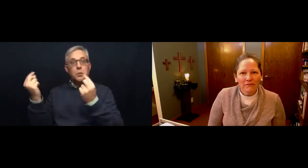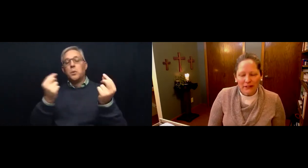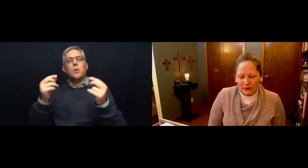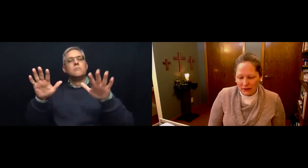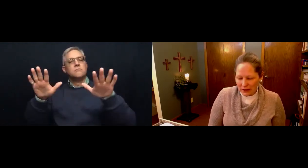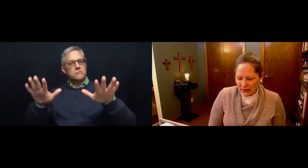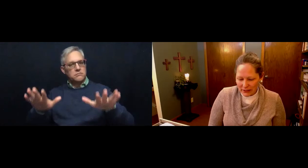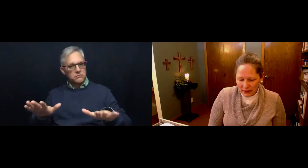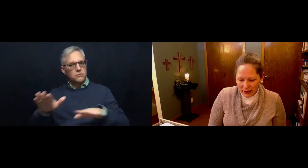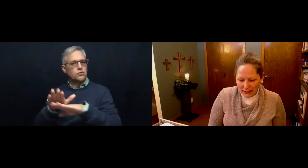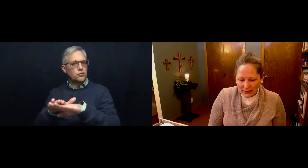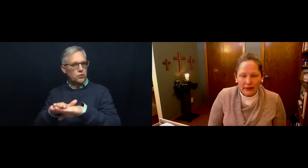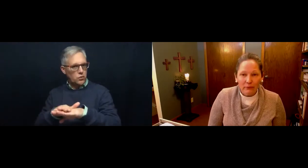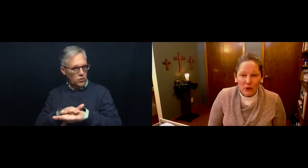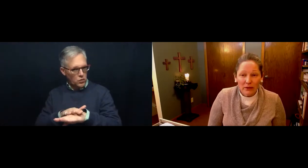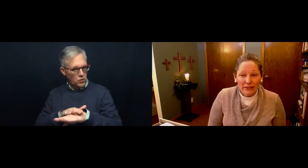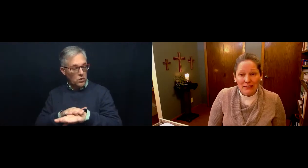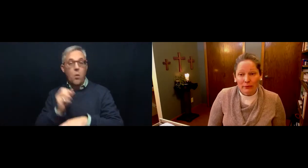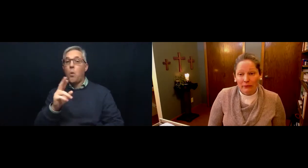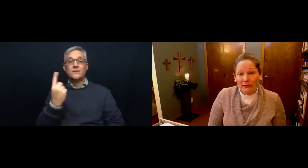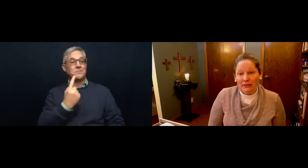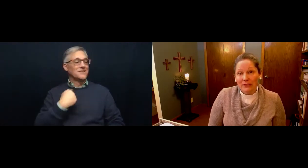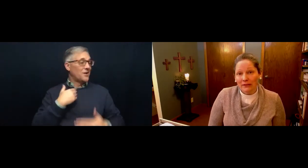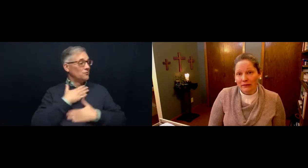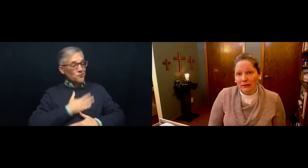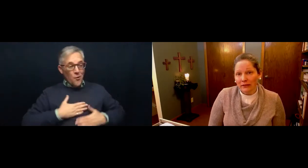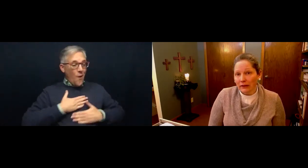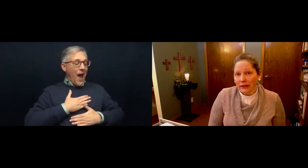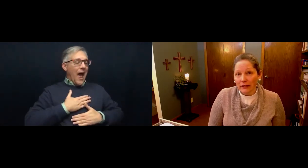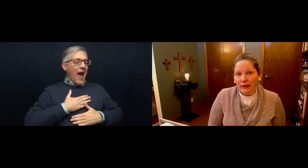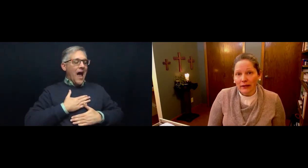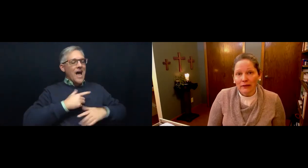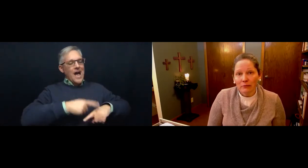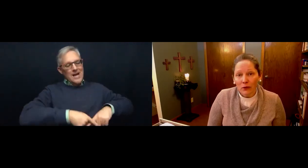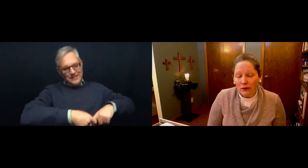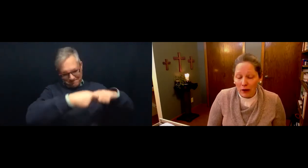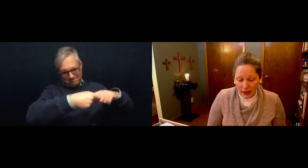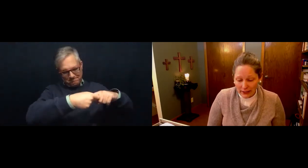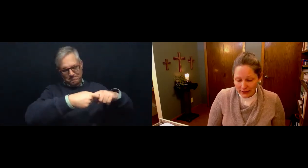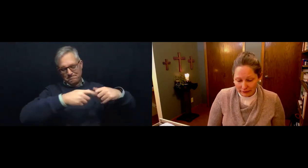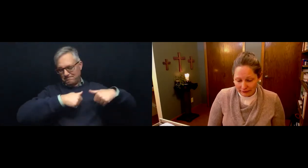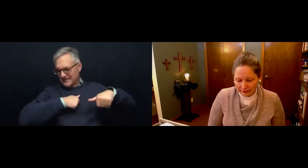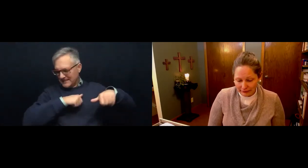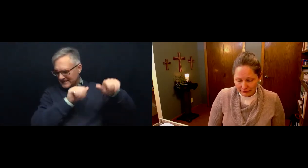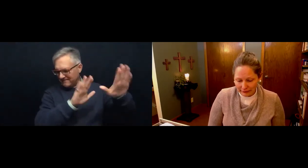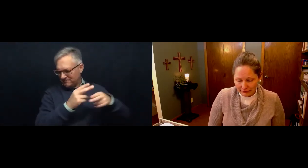may feel to us like more disappointment and more loss.